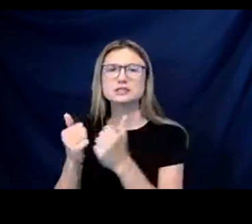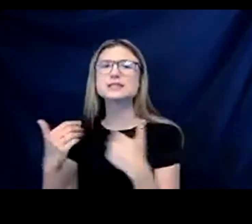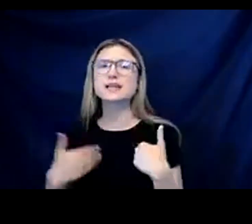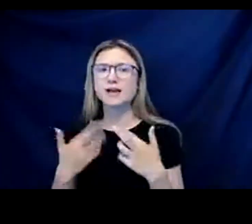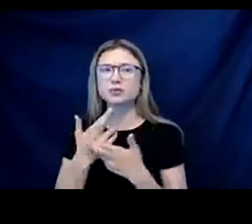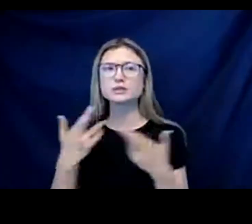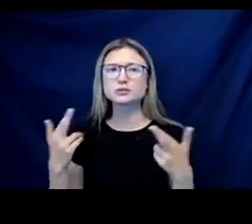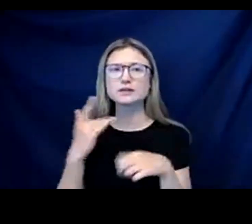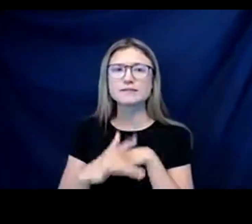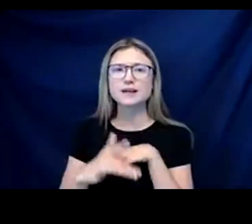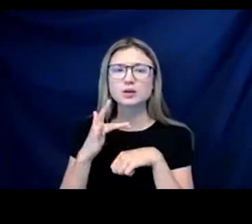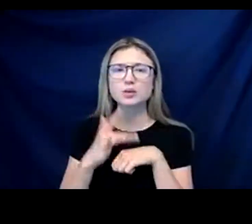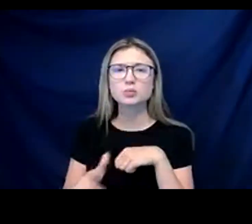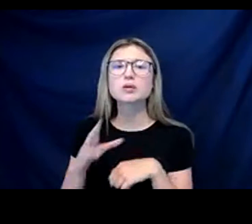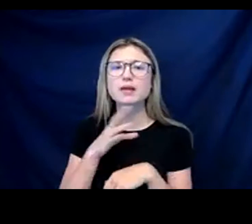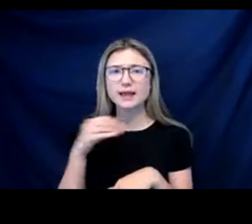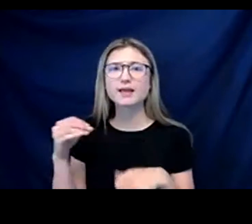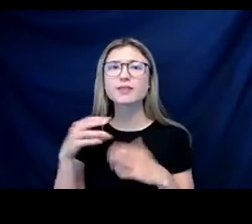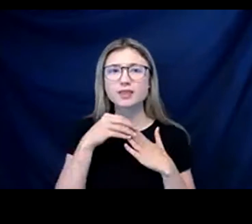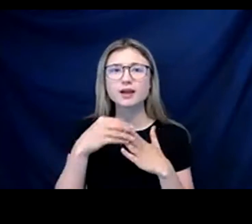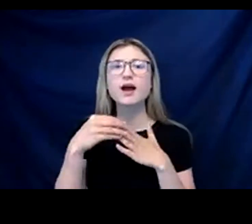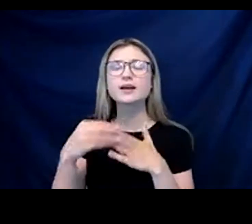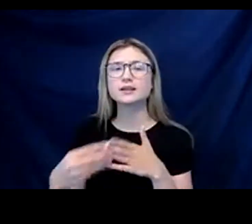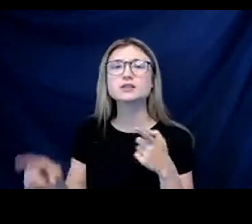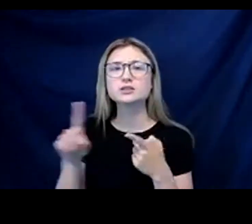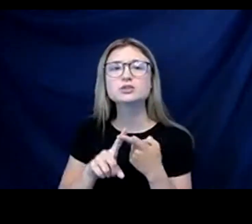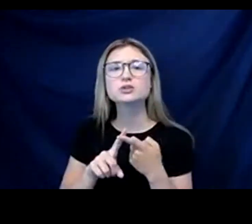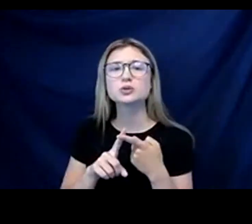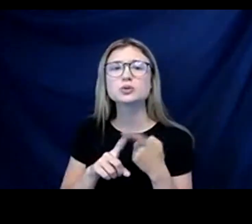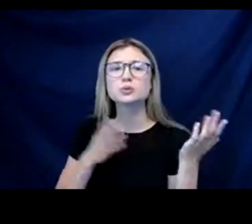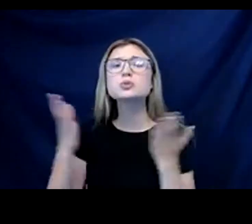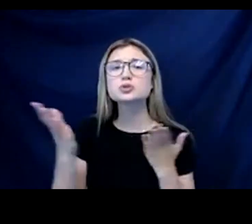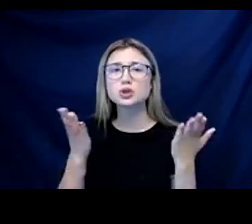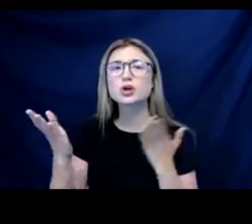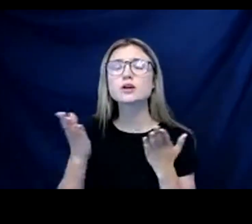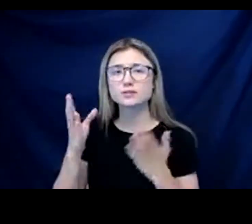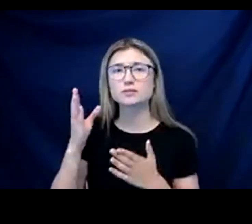and direction to serve the disability public.